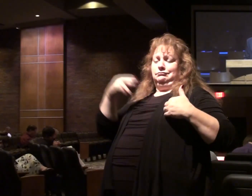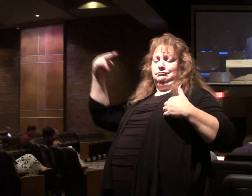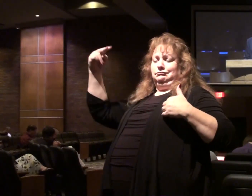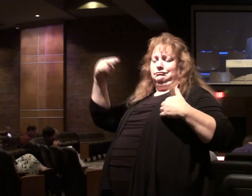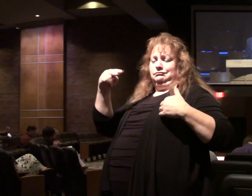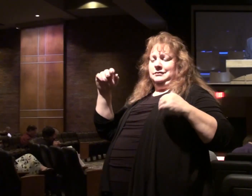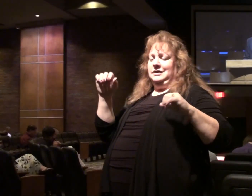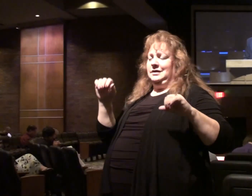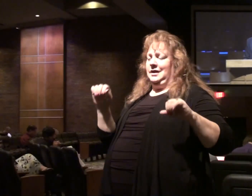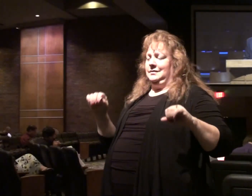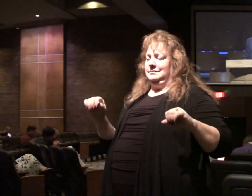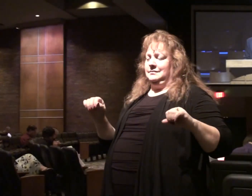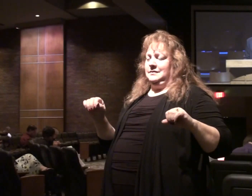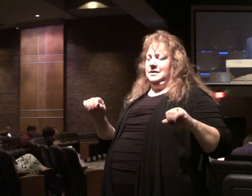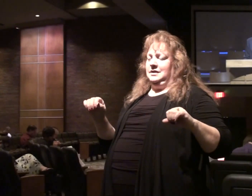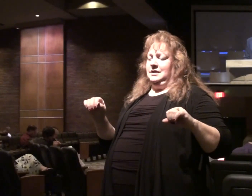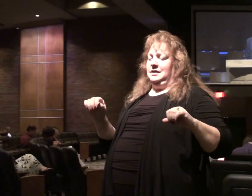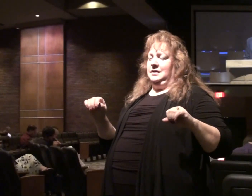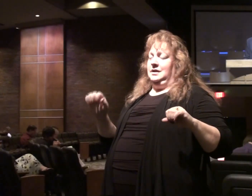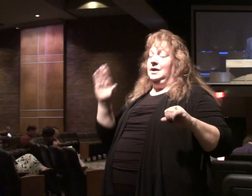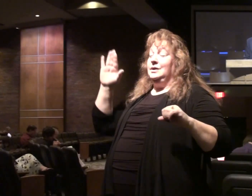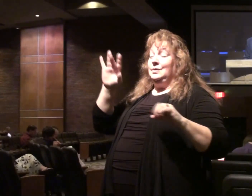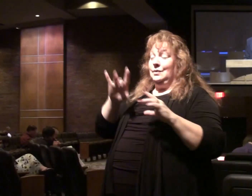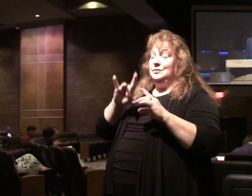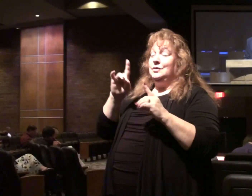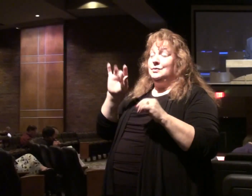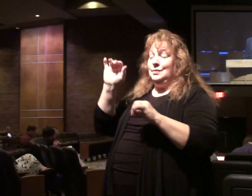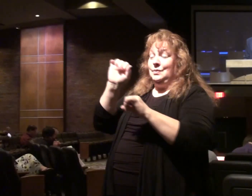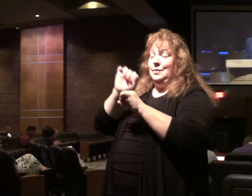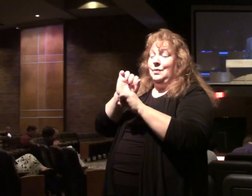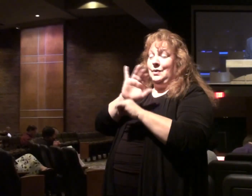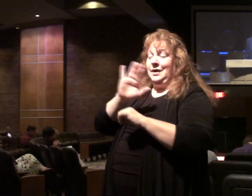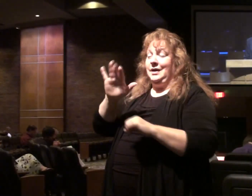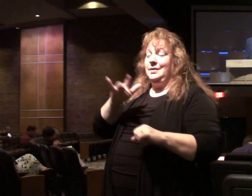eyes. Pray the Spirit will do the work of the